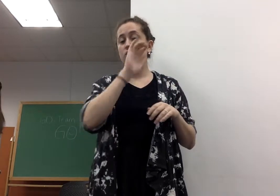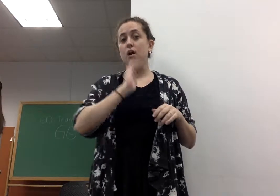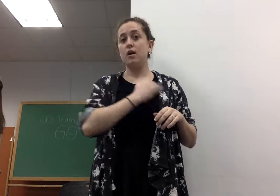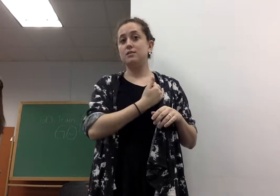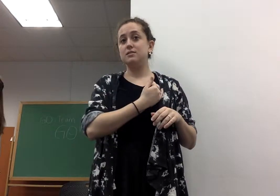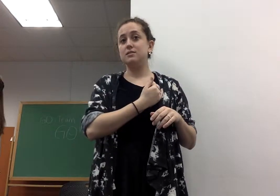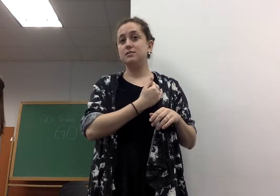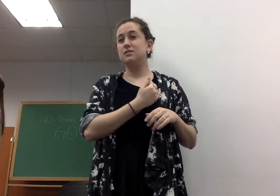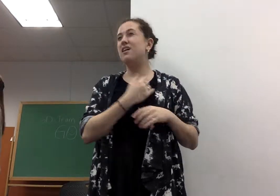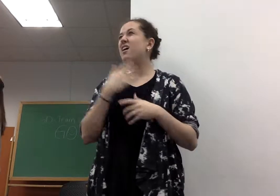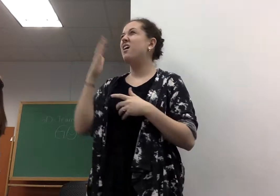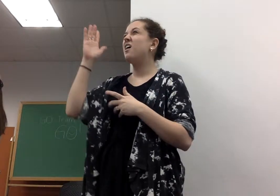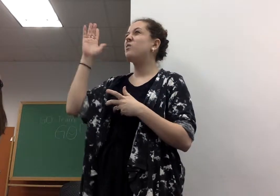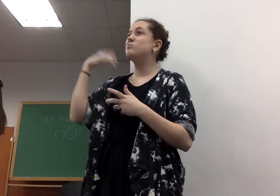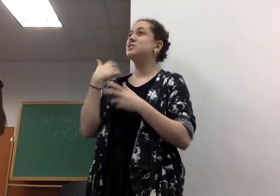It does.